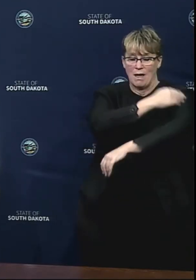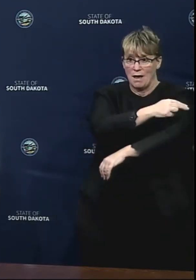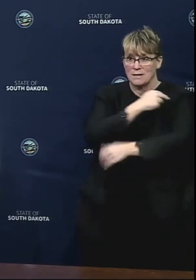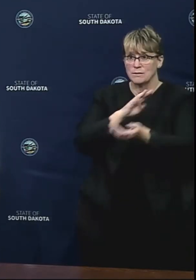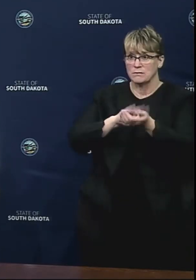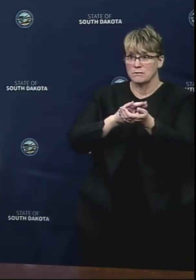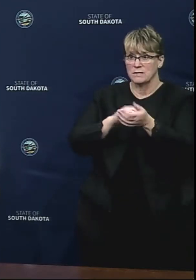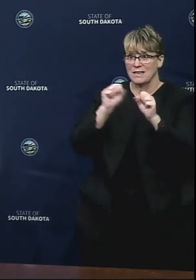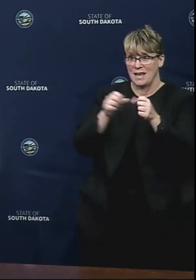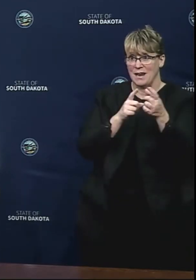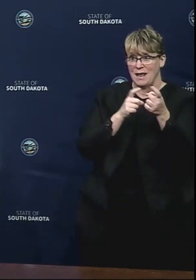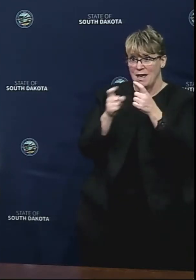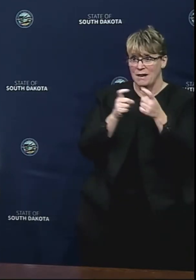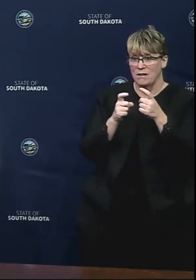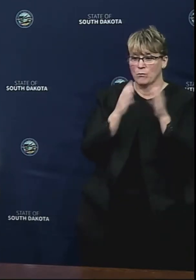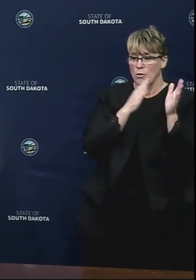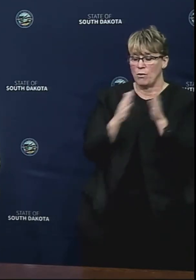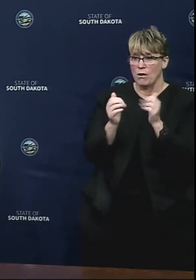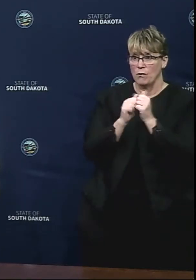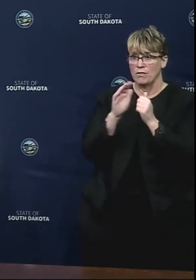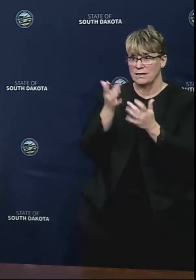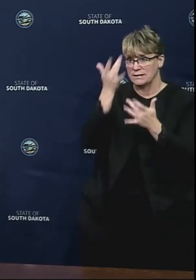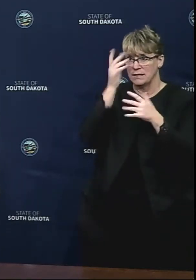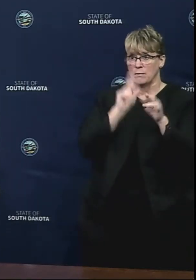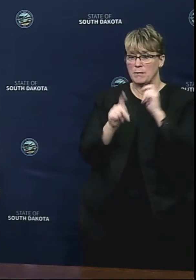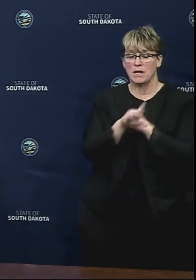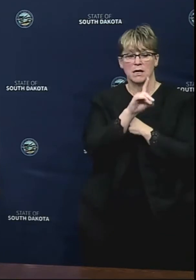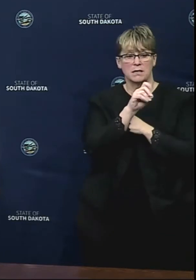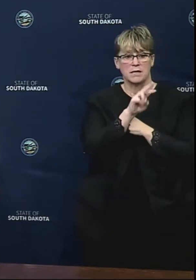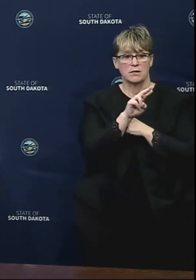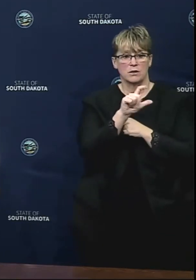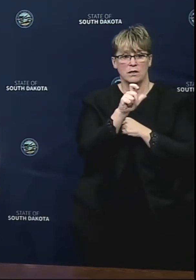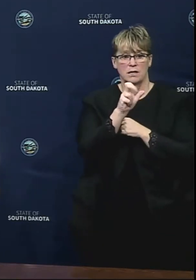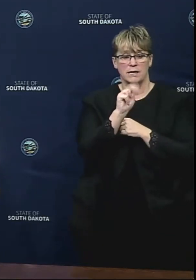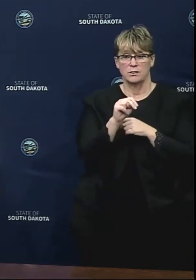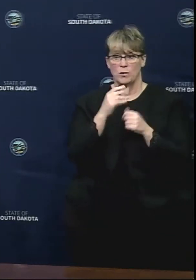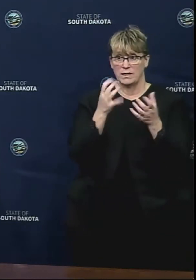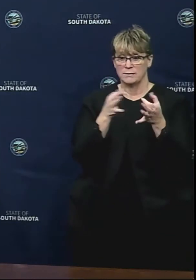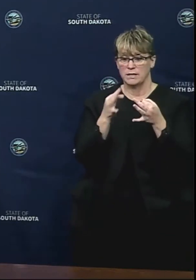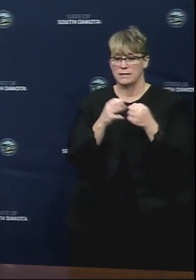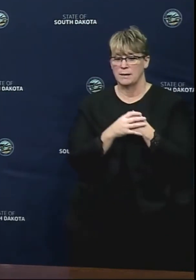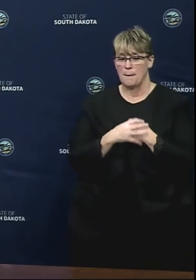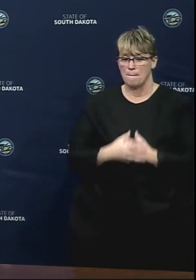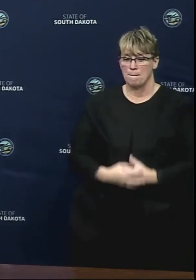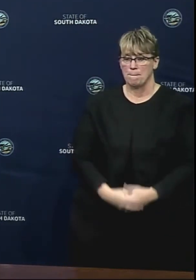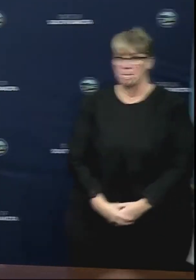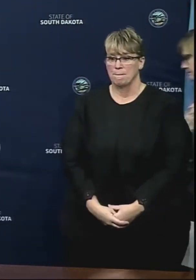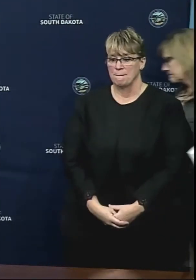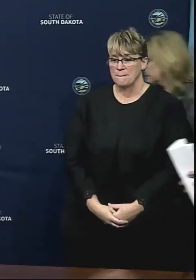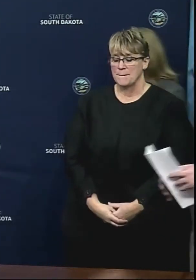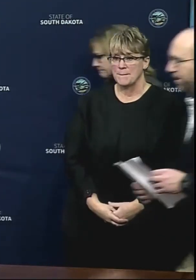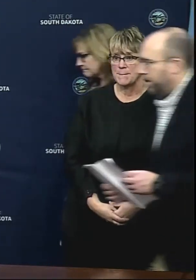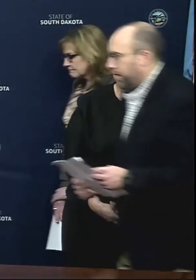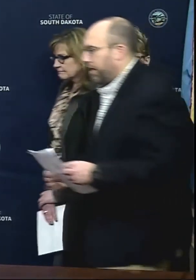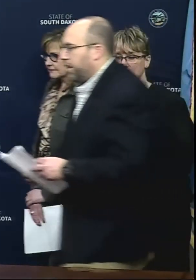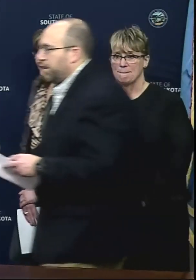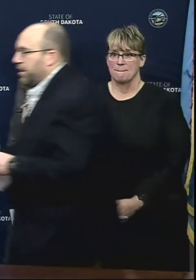they're prepared to deal with those patients when they come their direction. Dr. Clayton, did you want to speak to that as well?